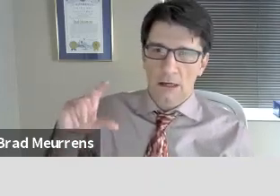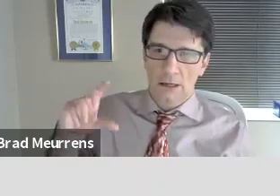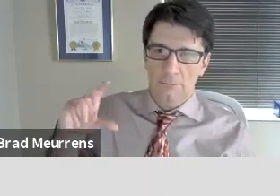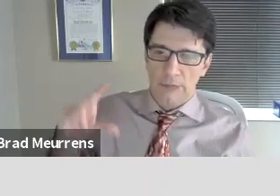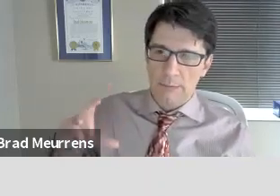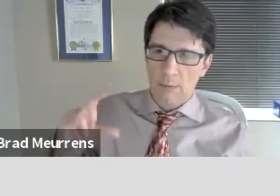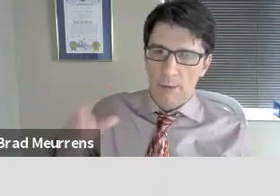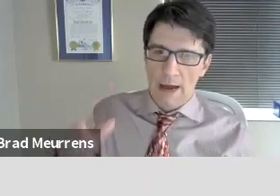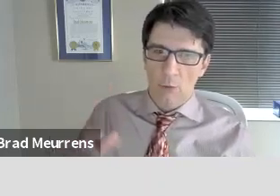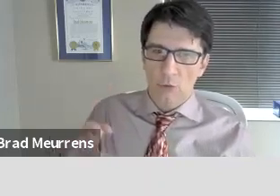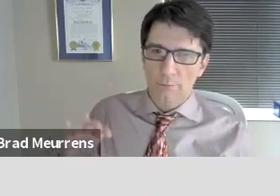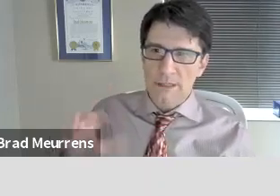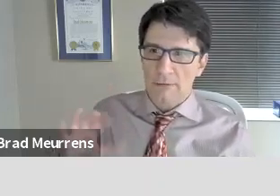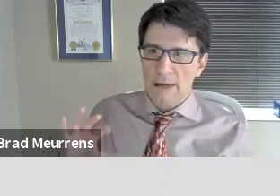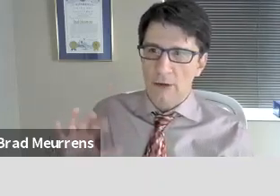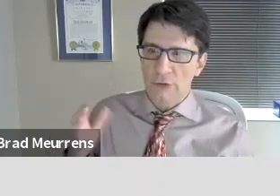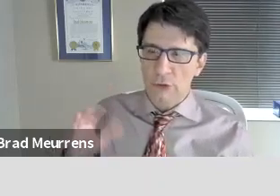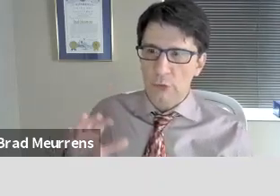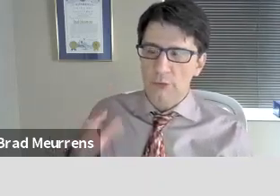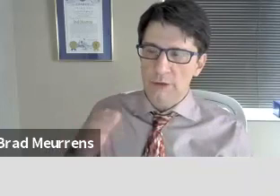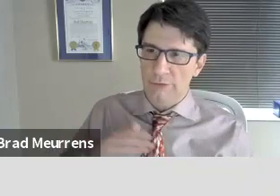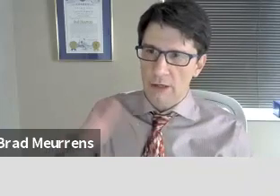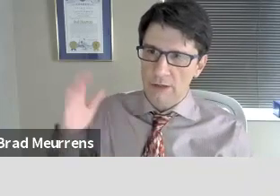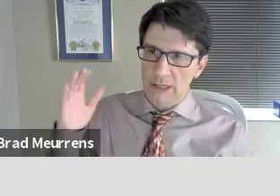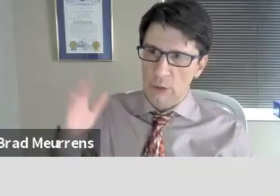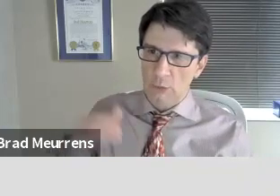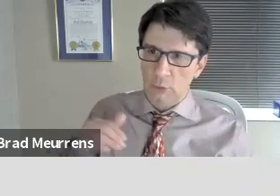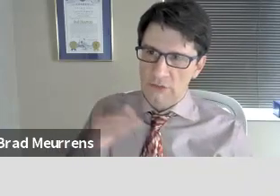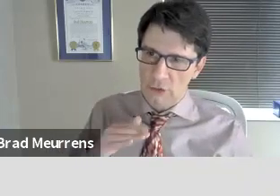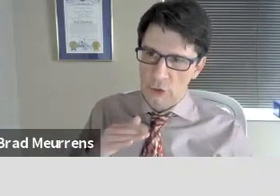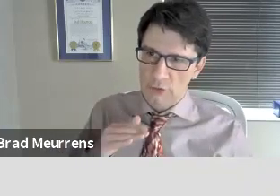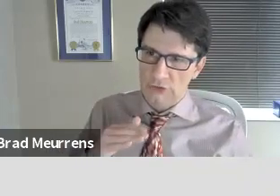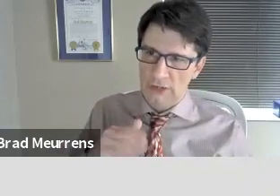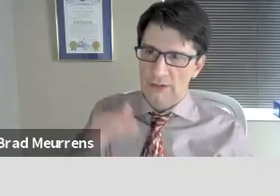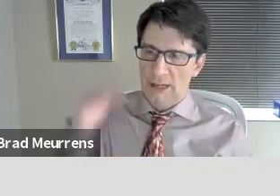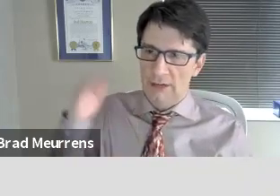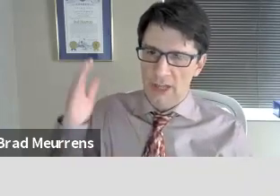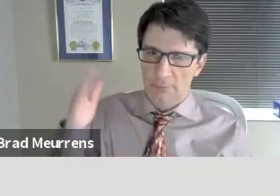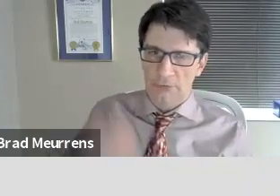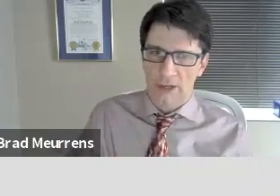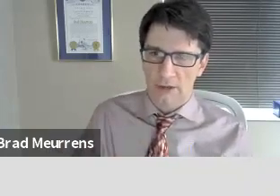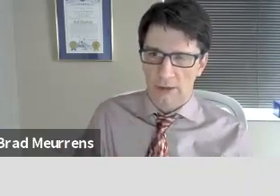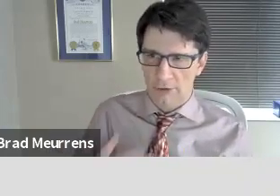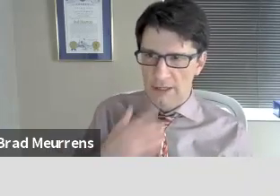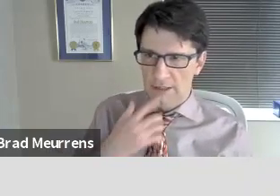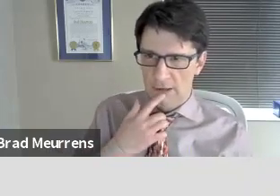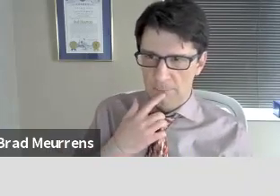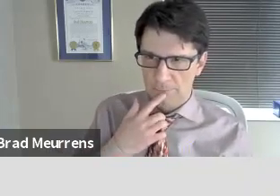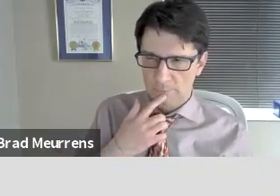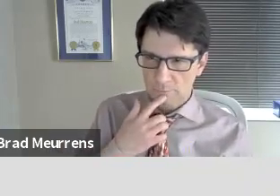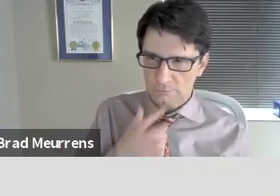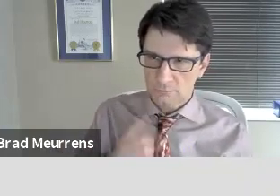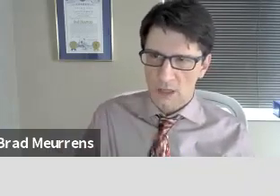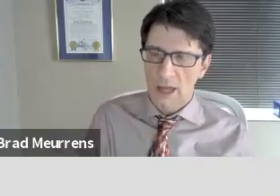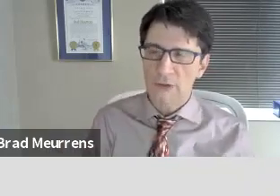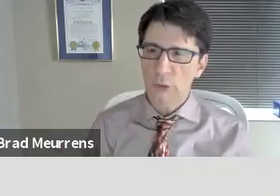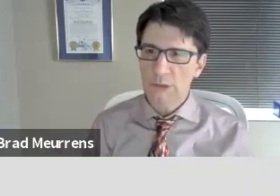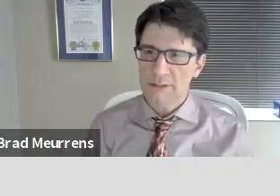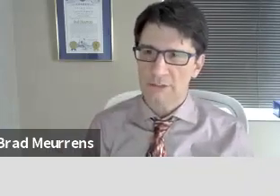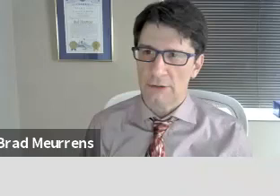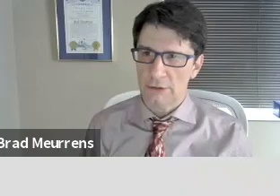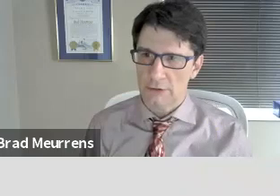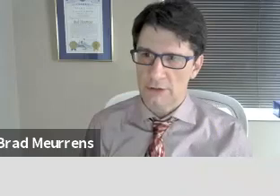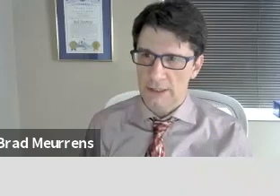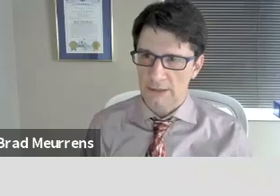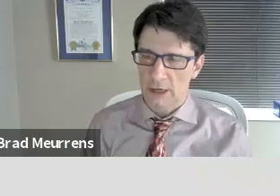that premium amount would be anywhere between 2% and 10% of their income. I do